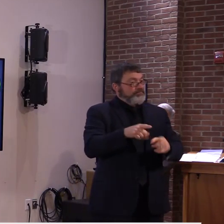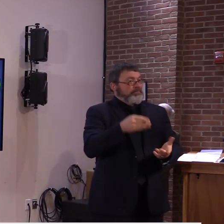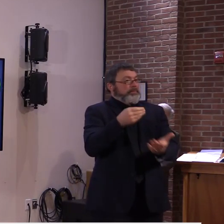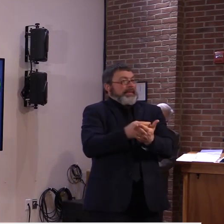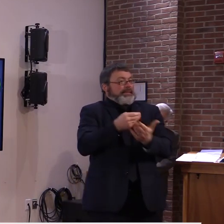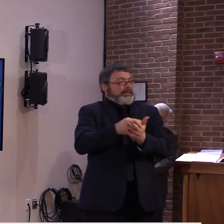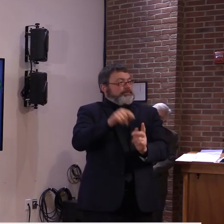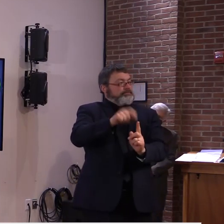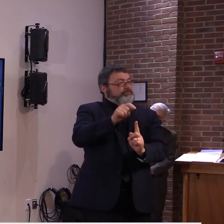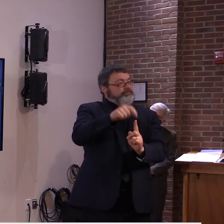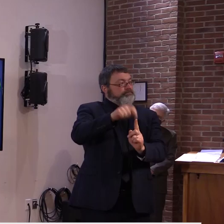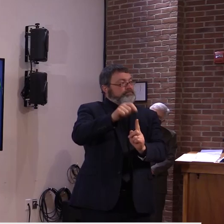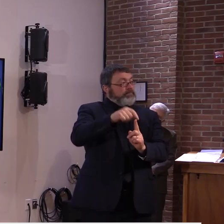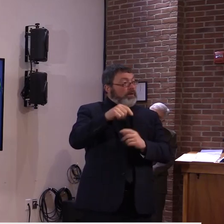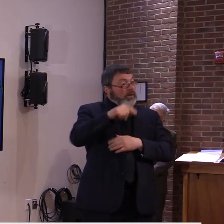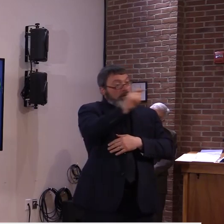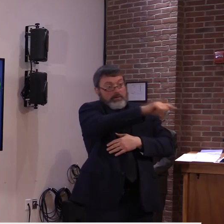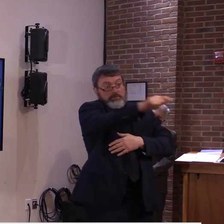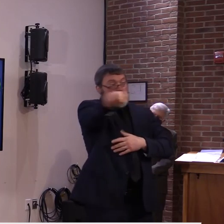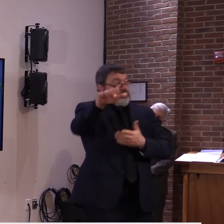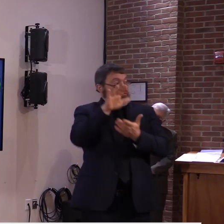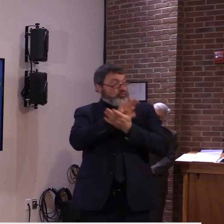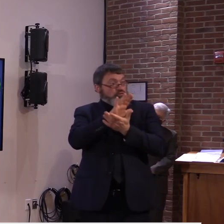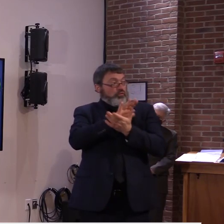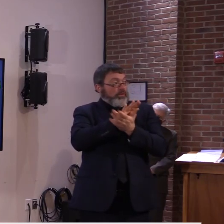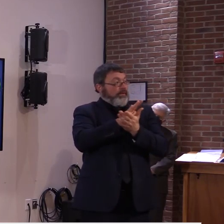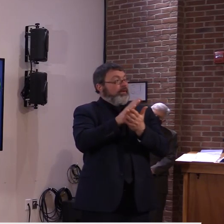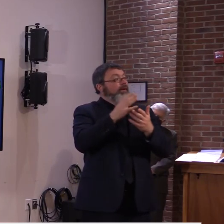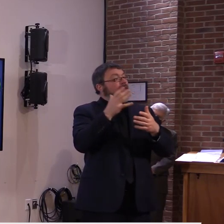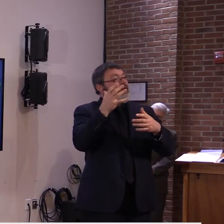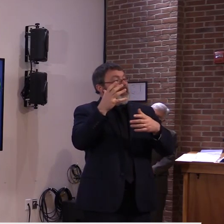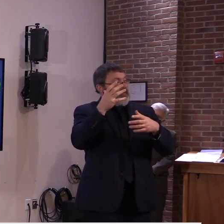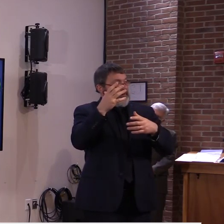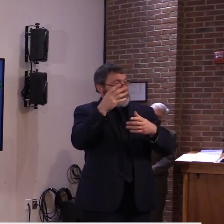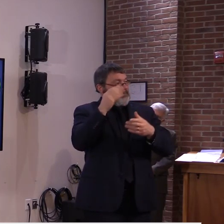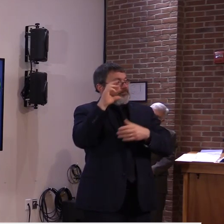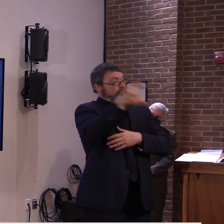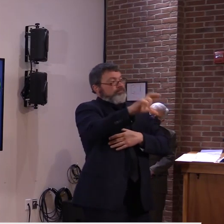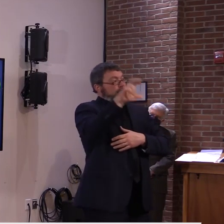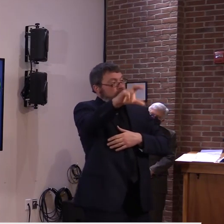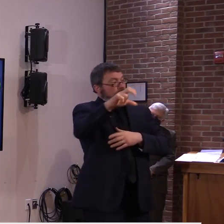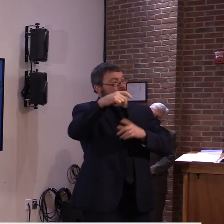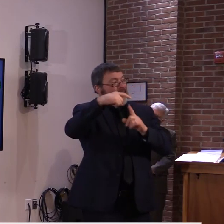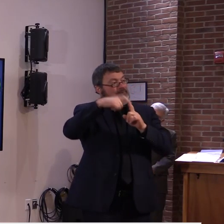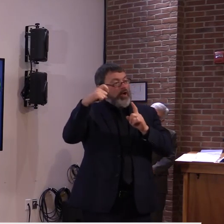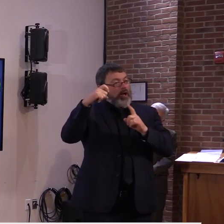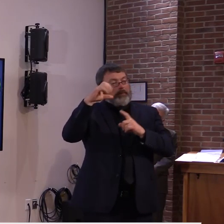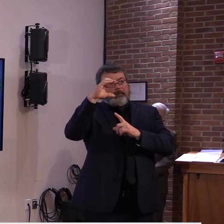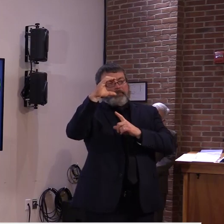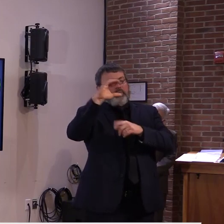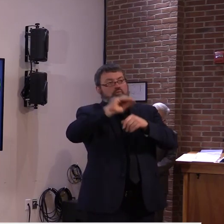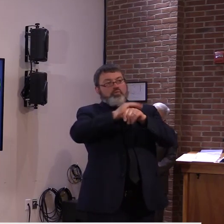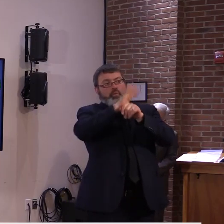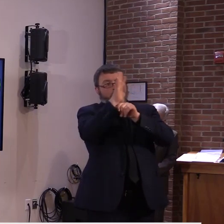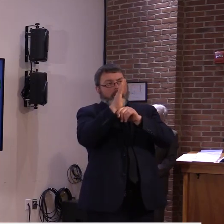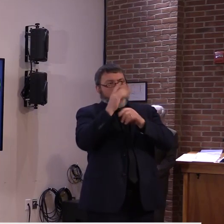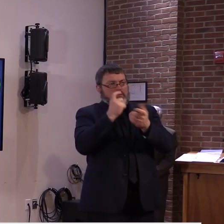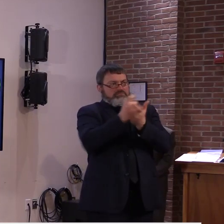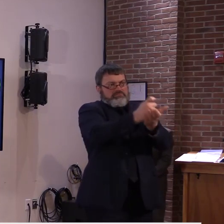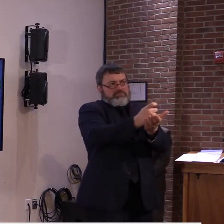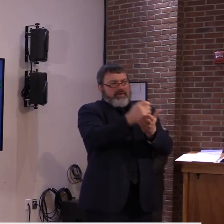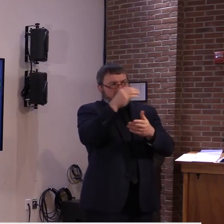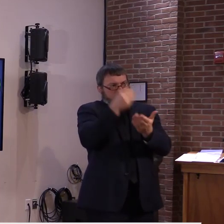responsive they can based on their unique needs. So it'll be a combination of both. I think also, speaking of